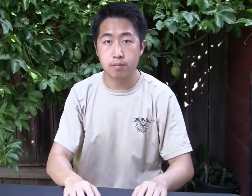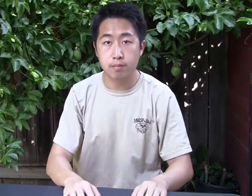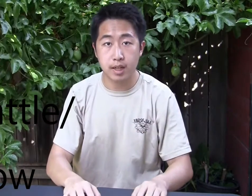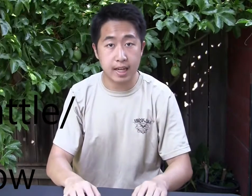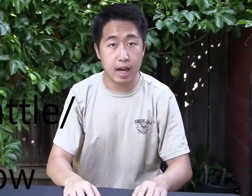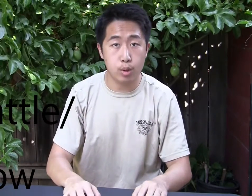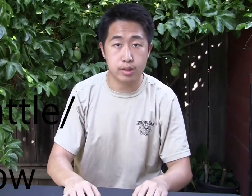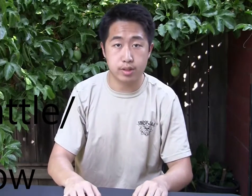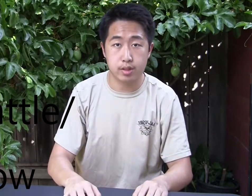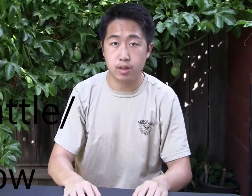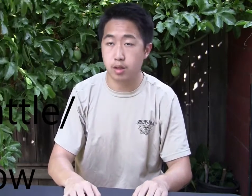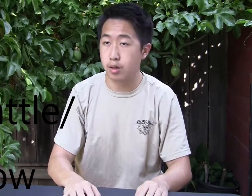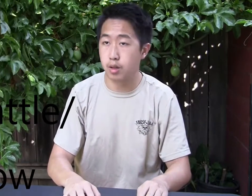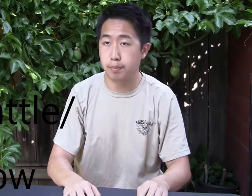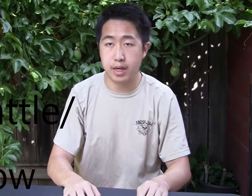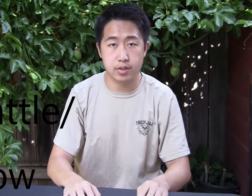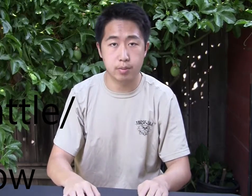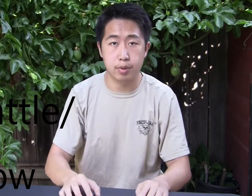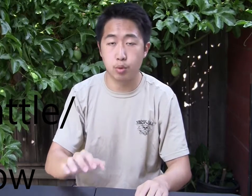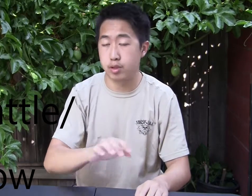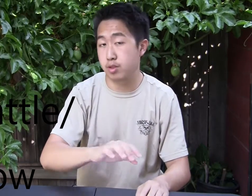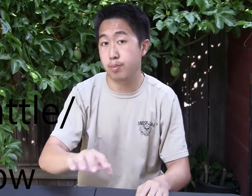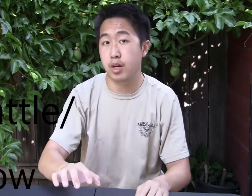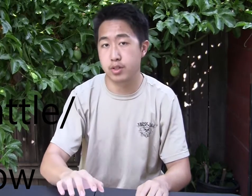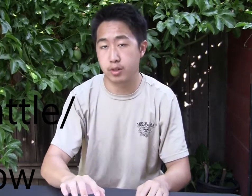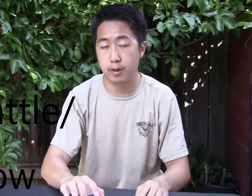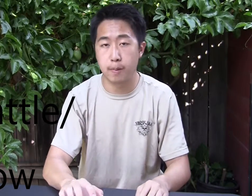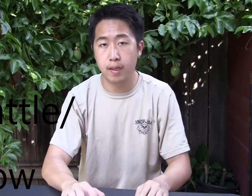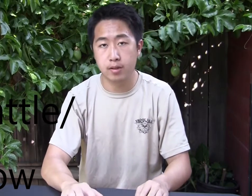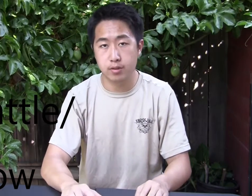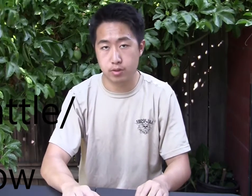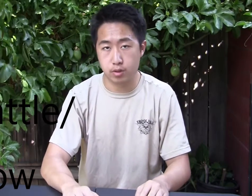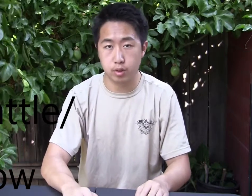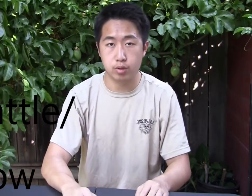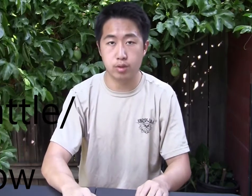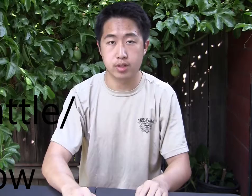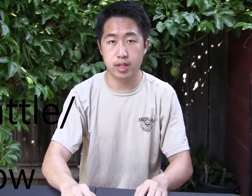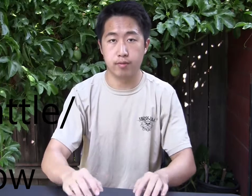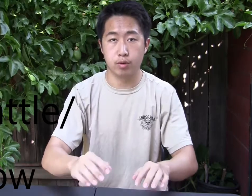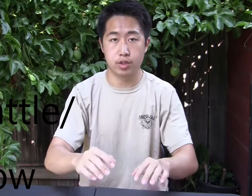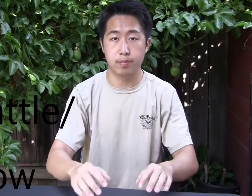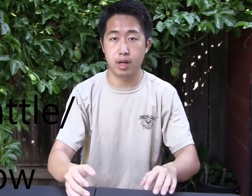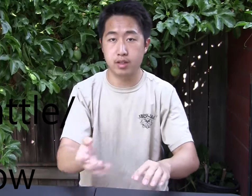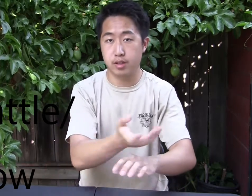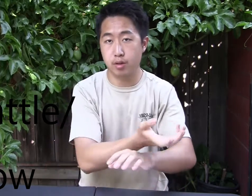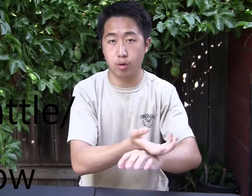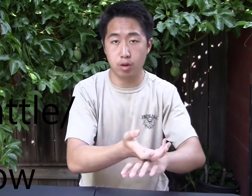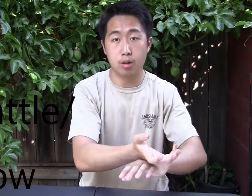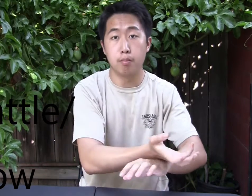A cow is a bison but with spots on it. So you would do the sign for spot or